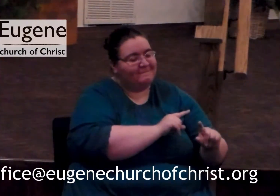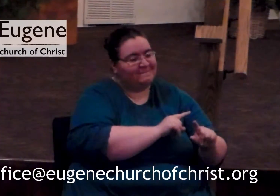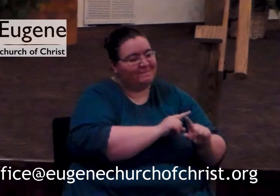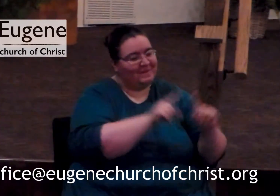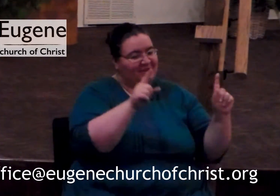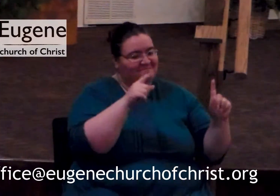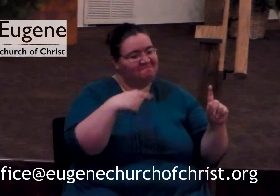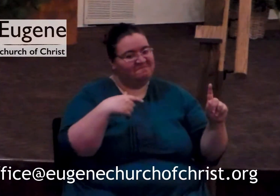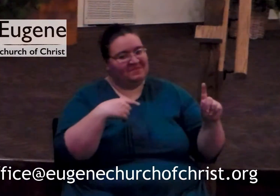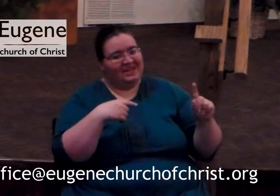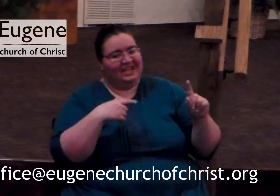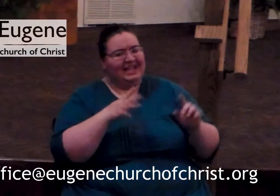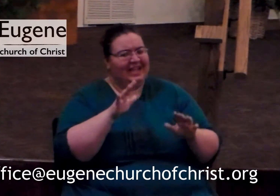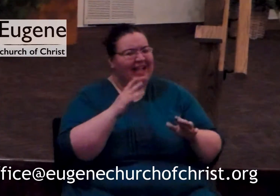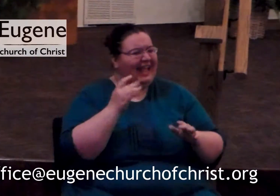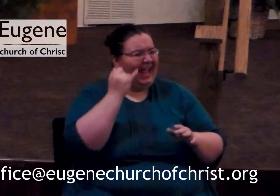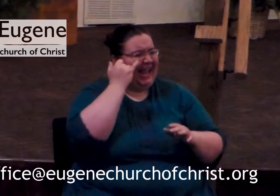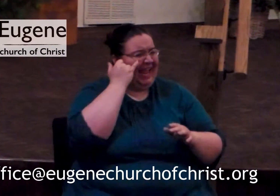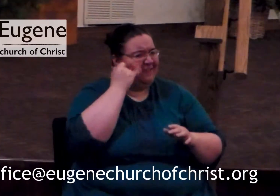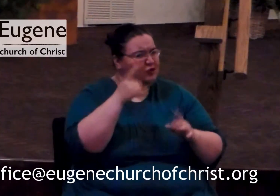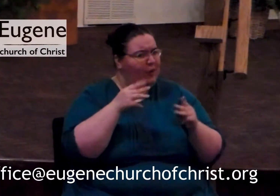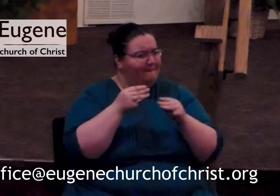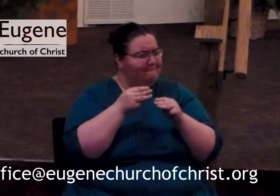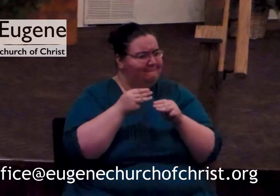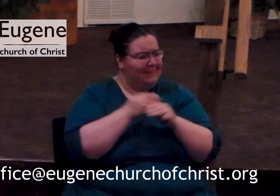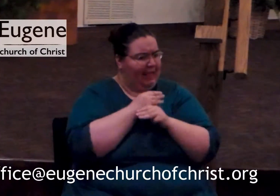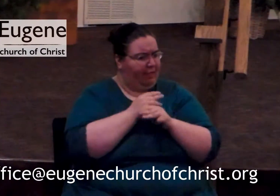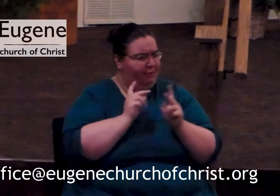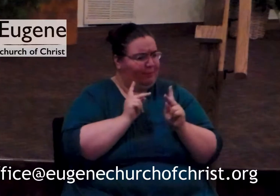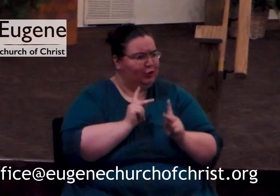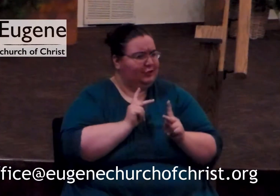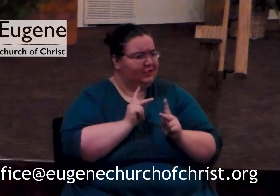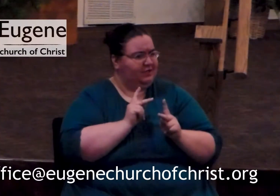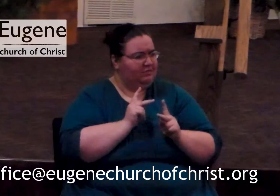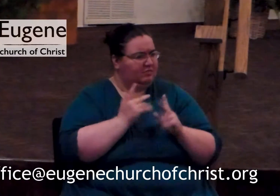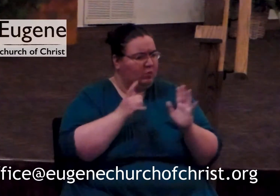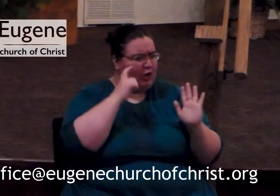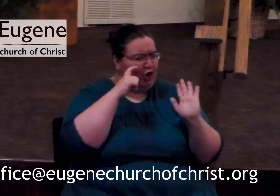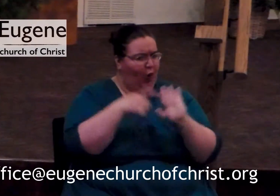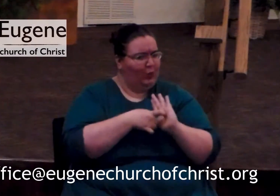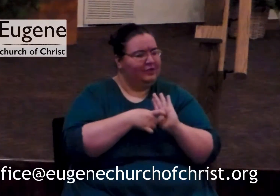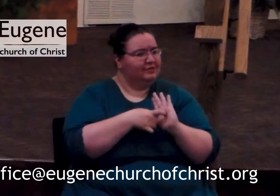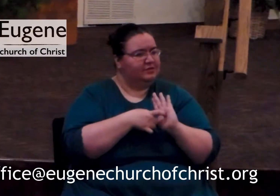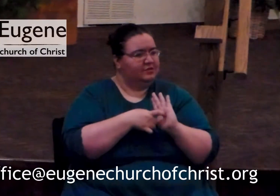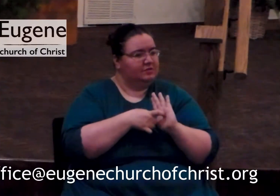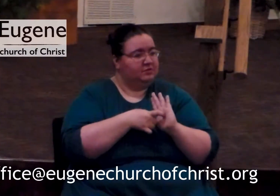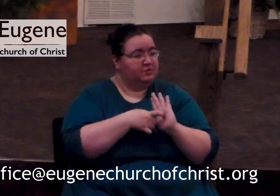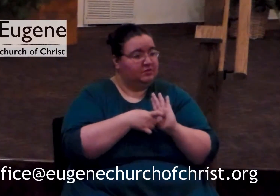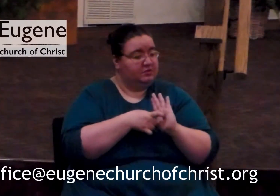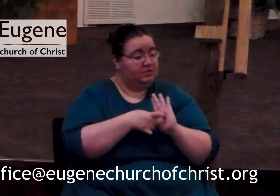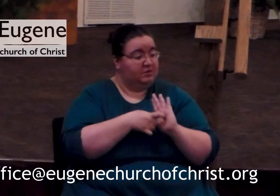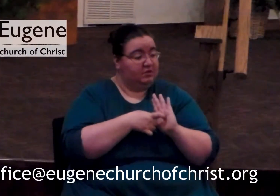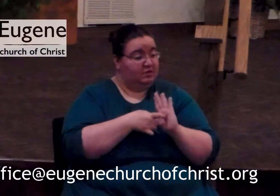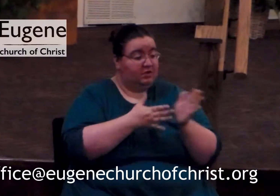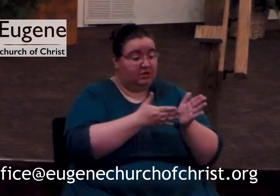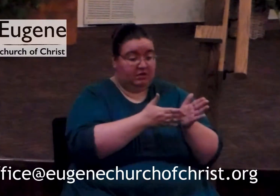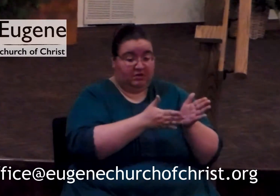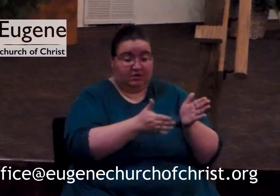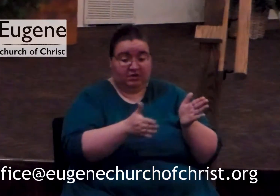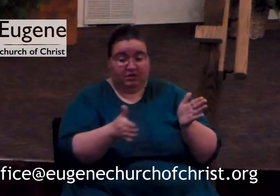point, what are we learning here? Within the parable, we have a 25% success rate. Now, I